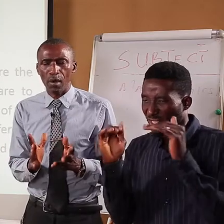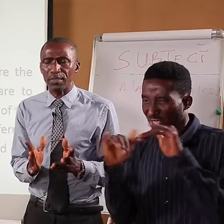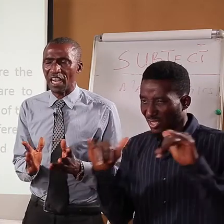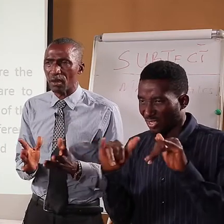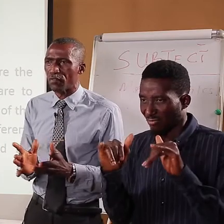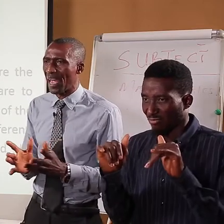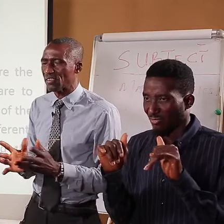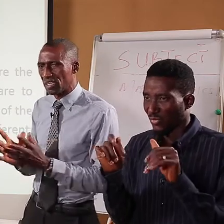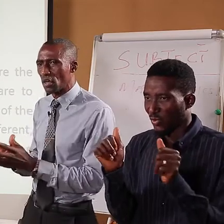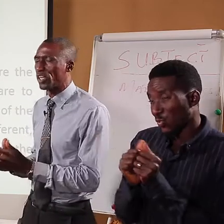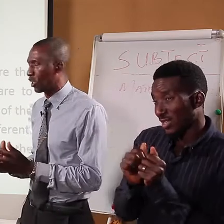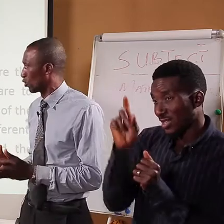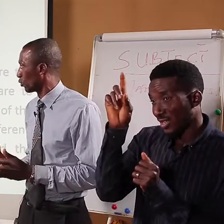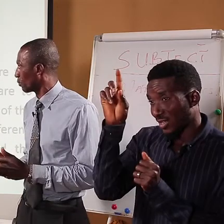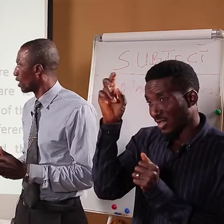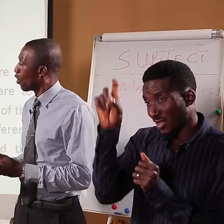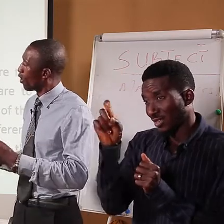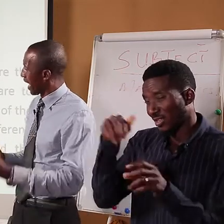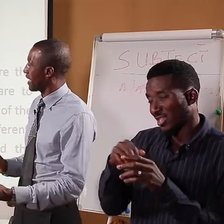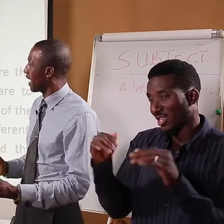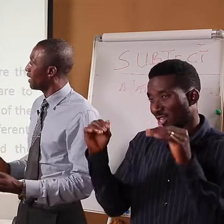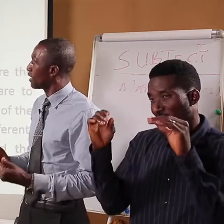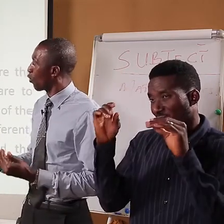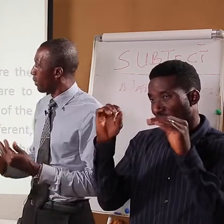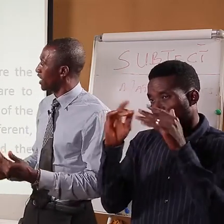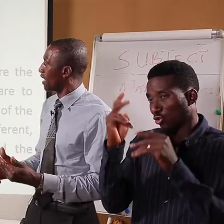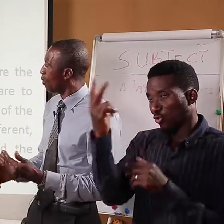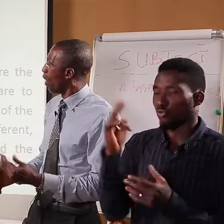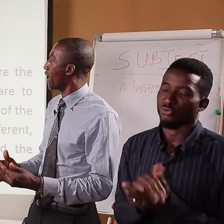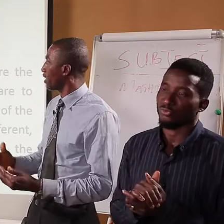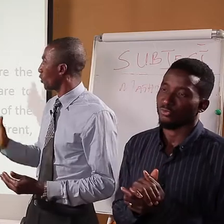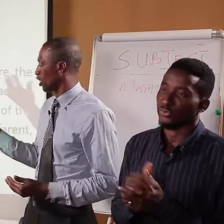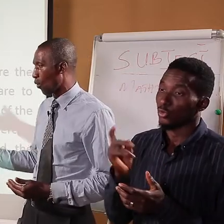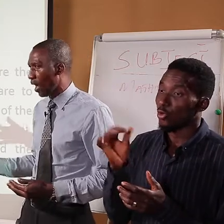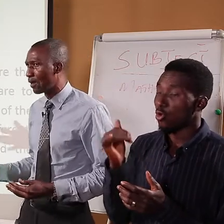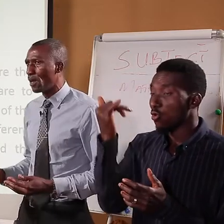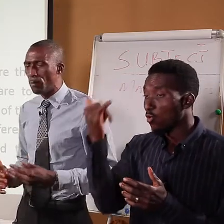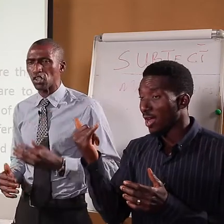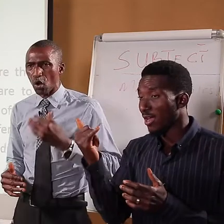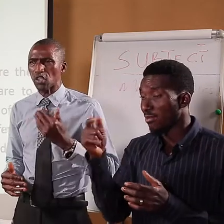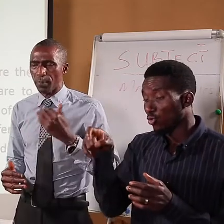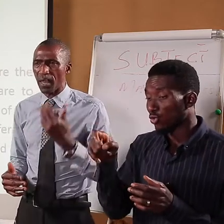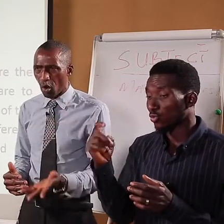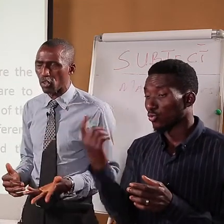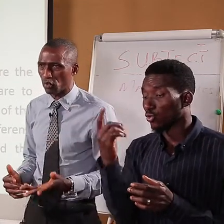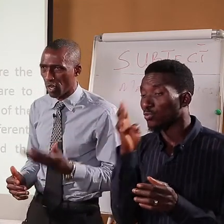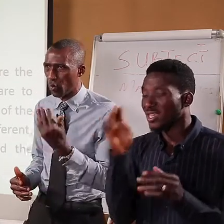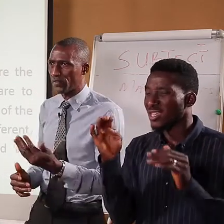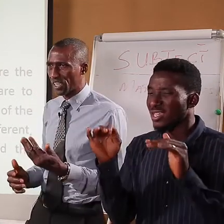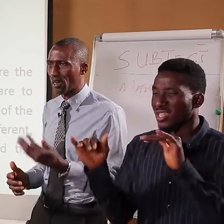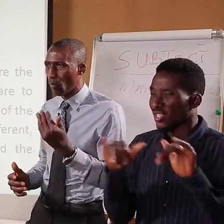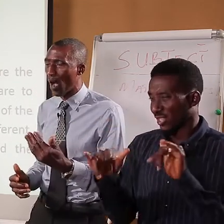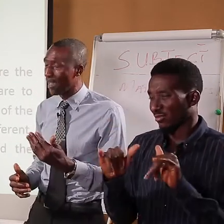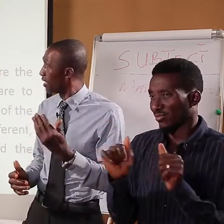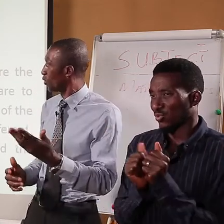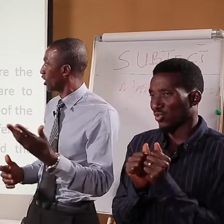the coefficient of x in equation 2. Or rather, the coefficient of y in equation 1 must also be equal to the